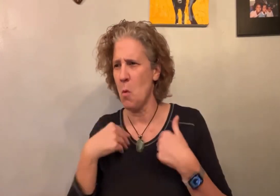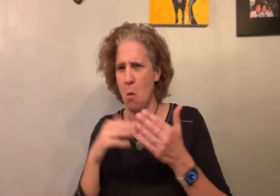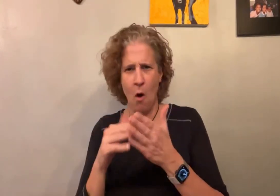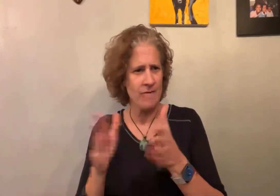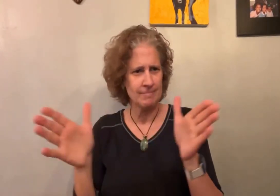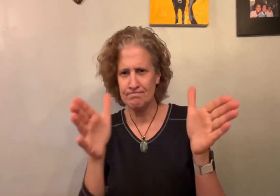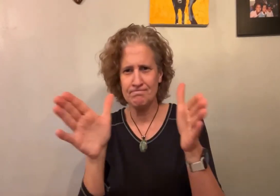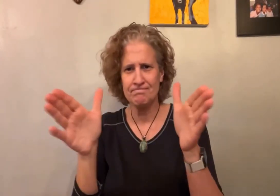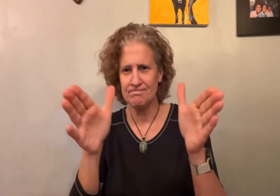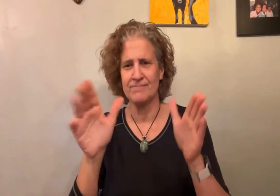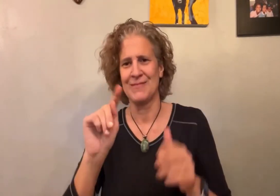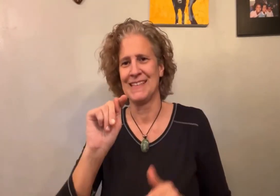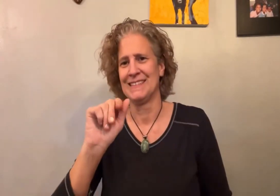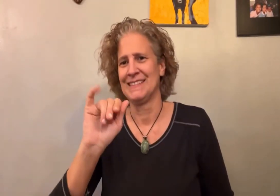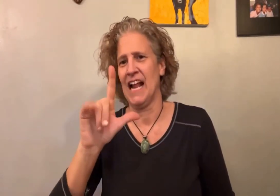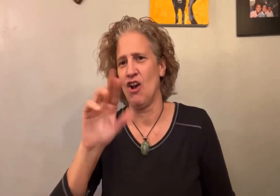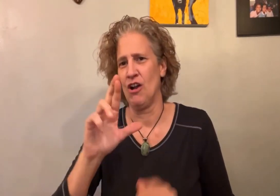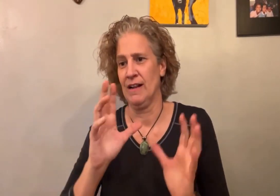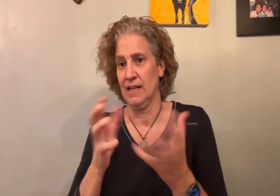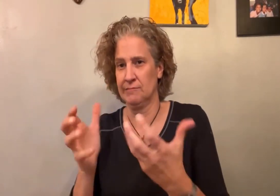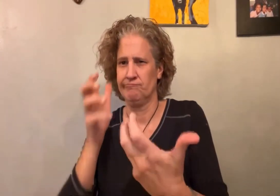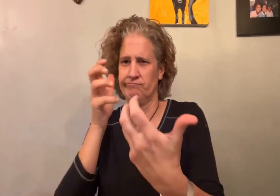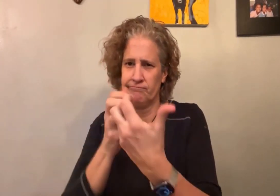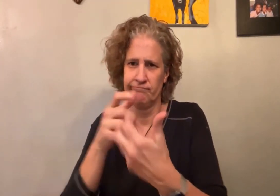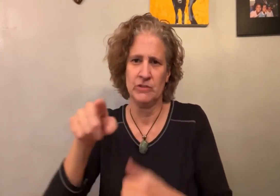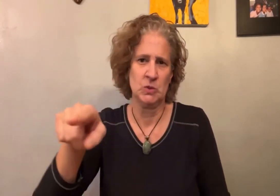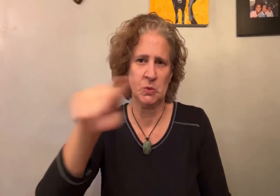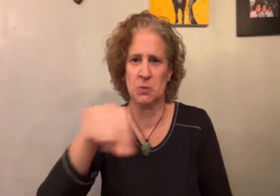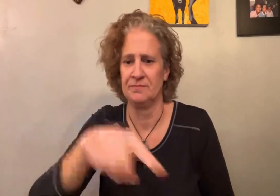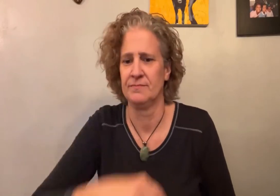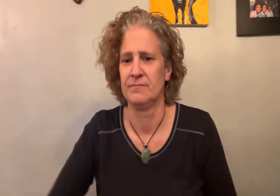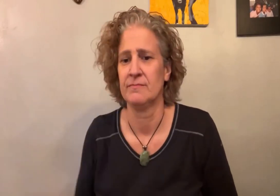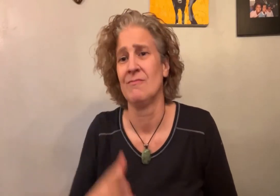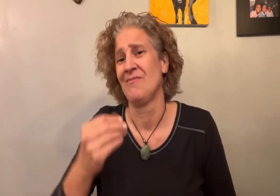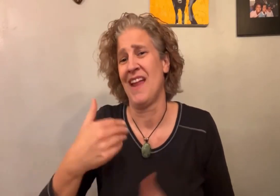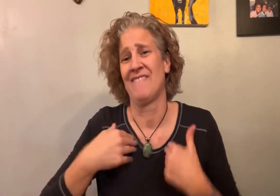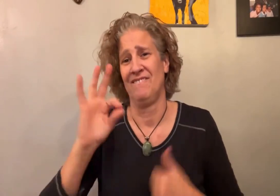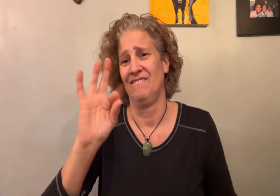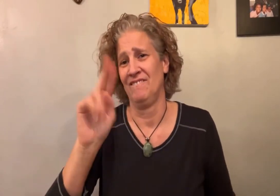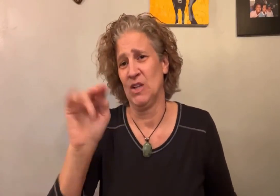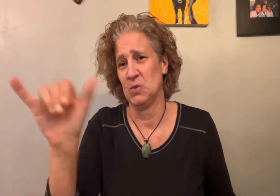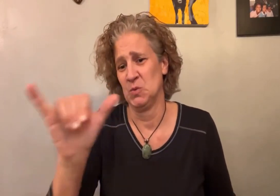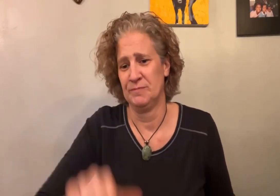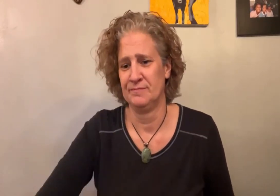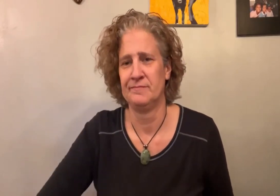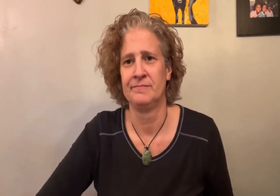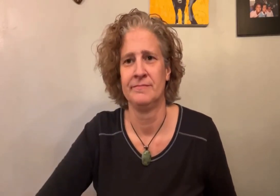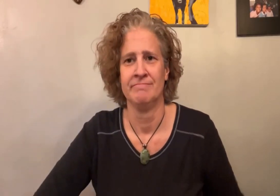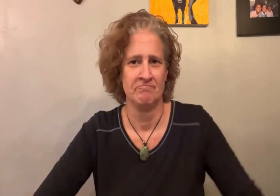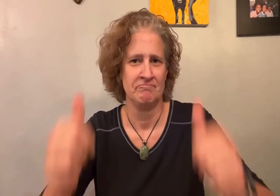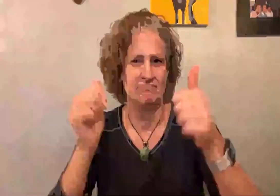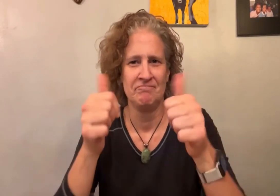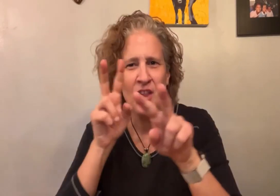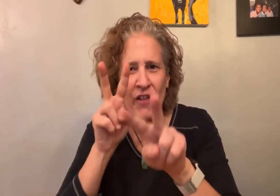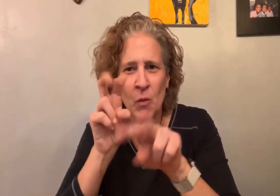class. Predominantly, we cater to families with deaf children, but I like to tailor the class to the